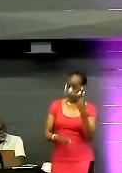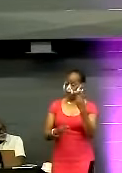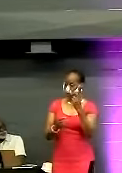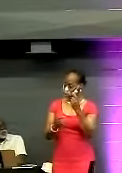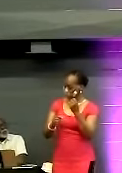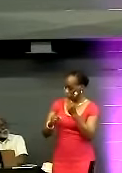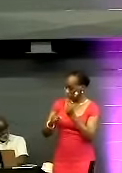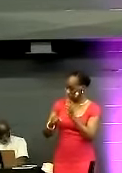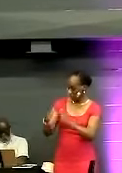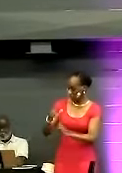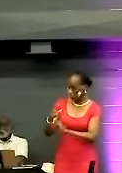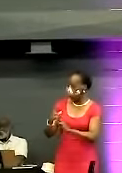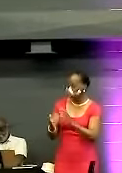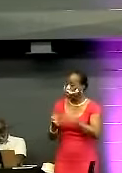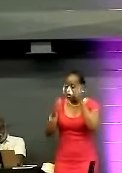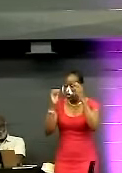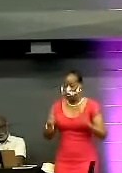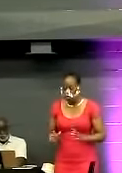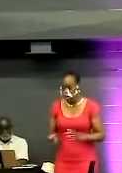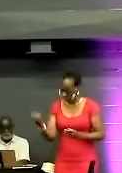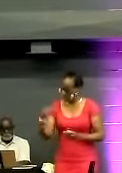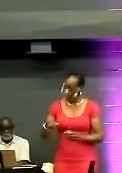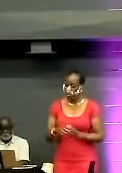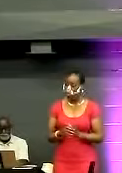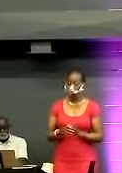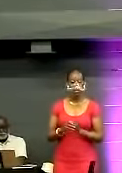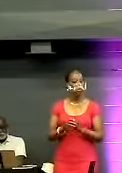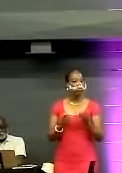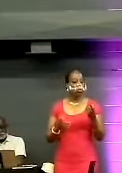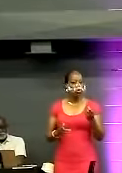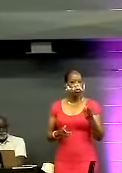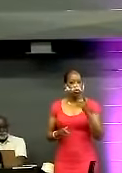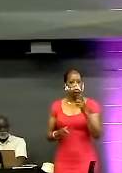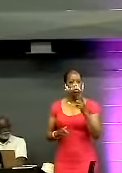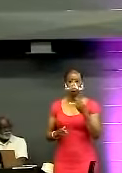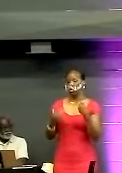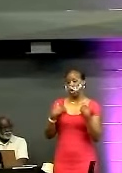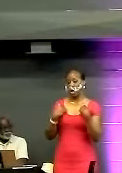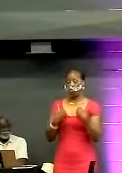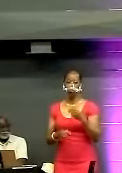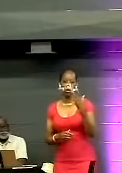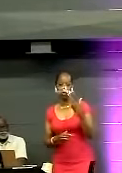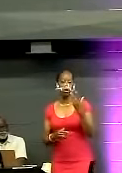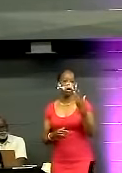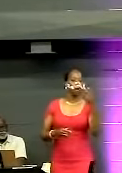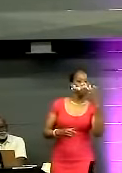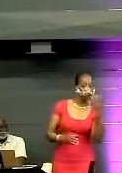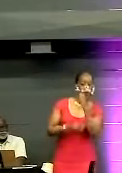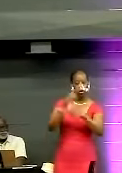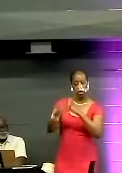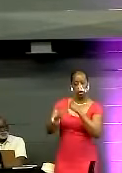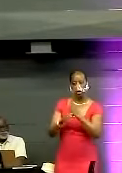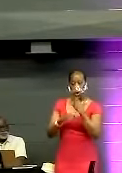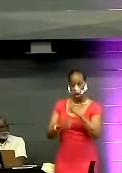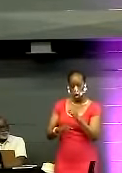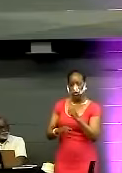them stupid, right? When they say, you got a one-year-old, so by the time he get three or four, he gonna be like, mama, Nicole, mama. He